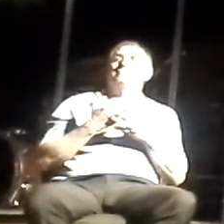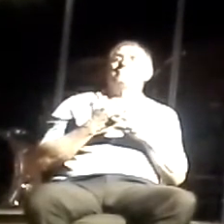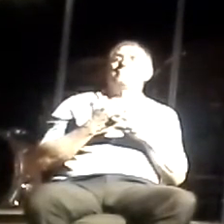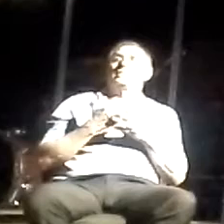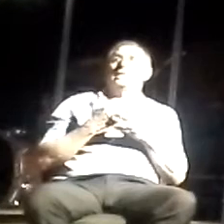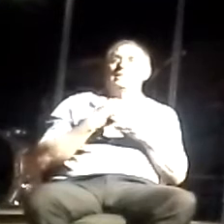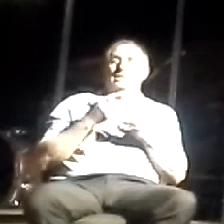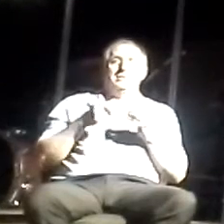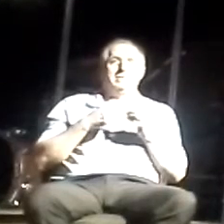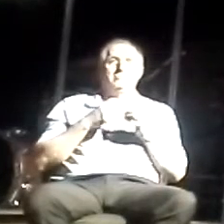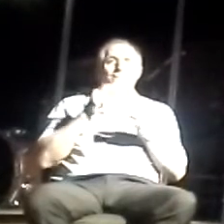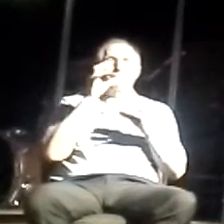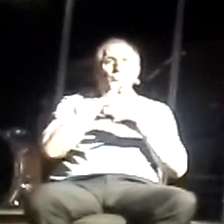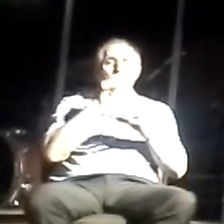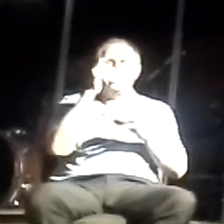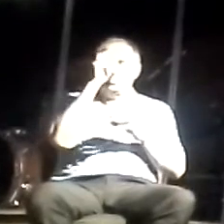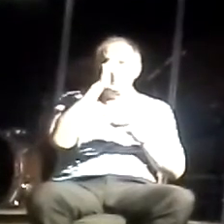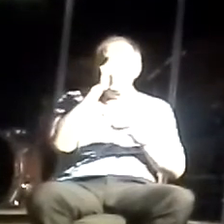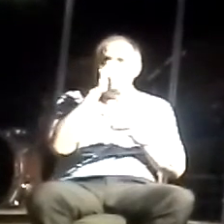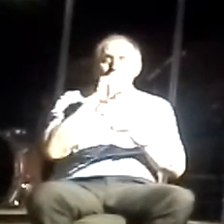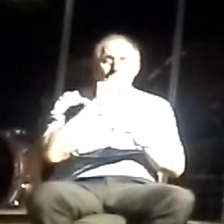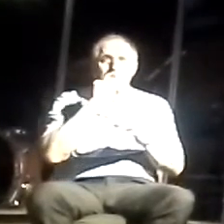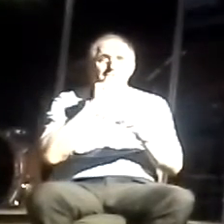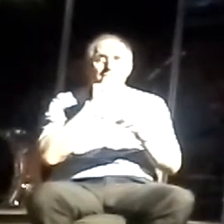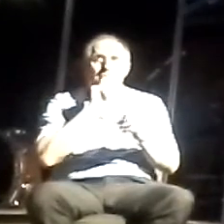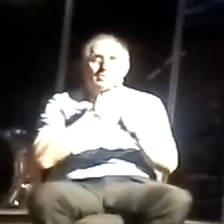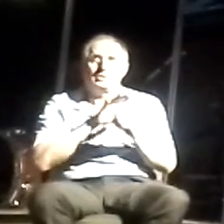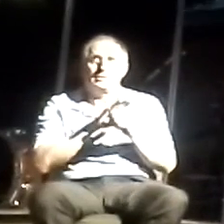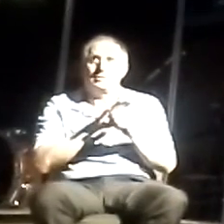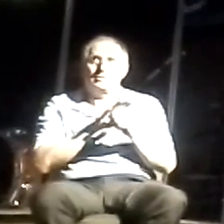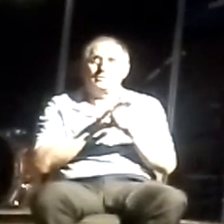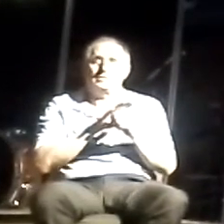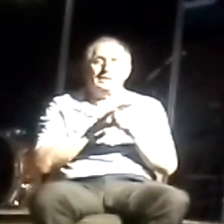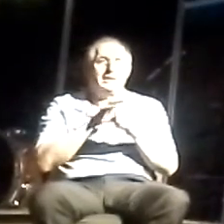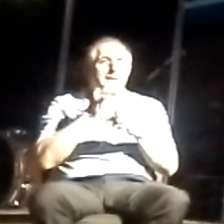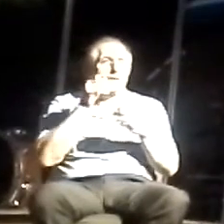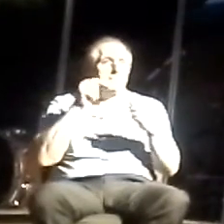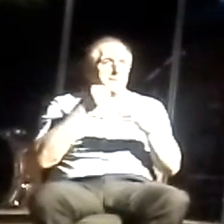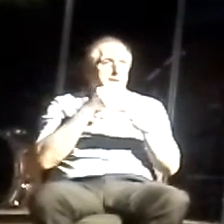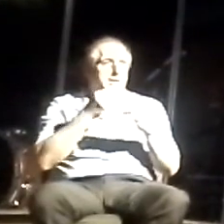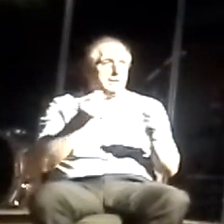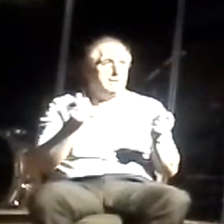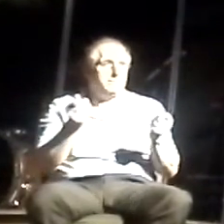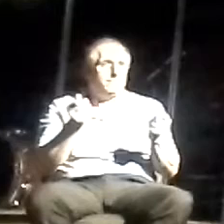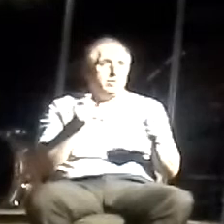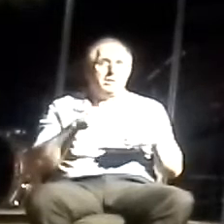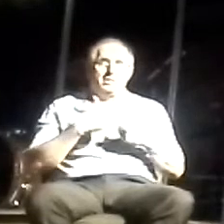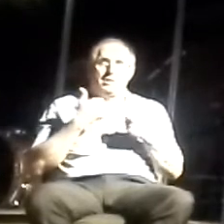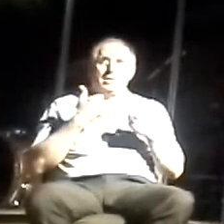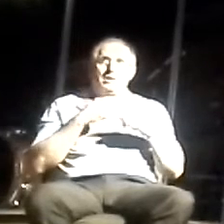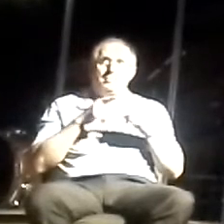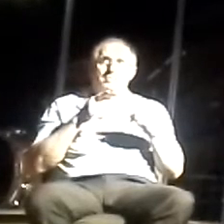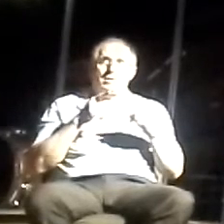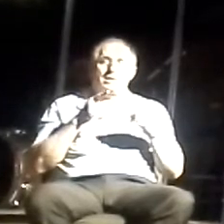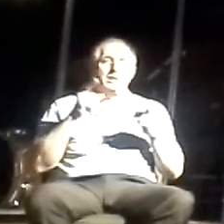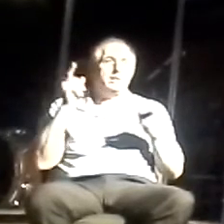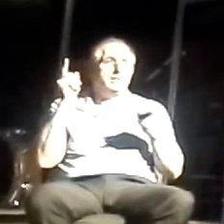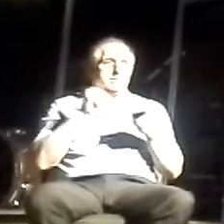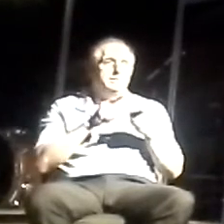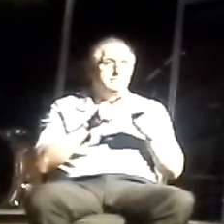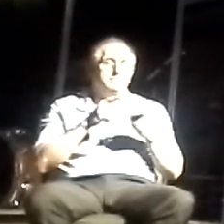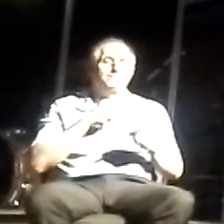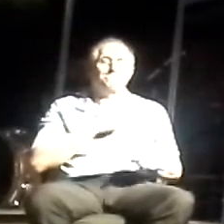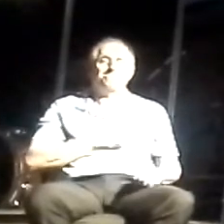See, the thing about seeking wisdom is this. It doesn't guarantee you a pain-free life. It guarantees you a much fewer